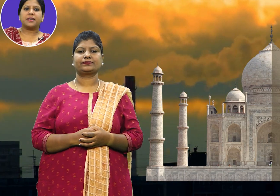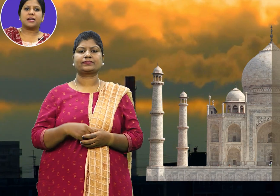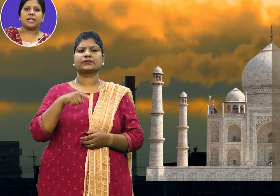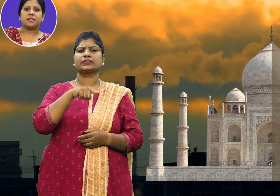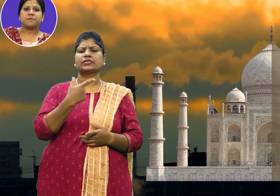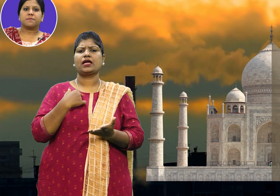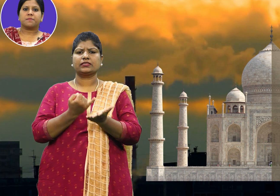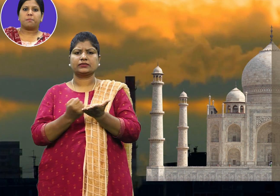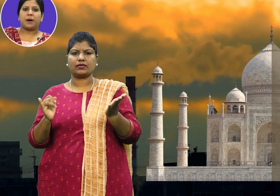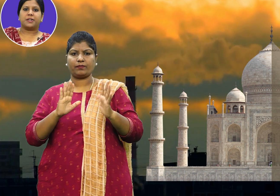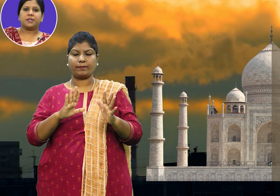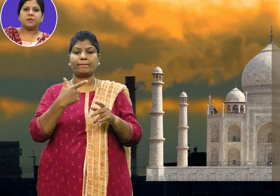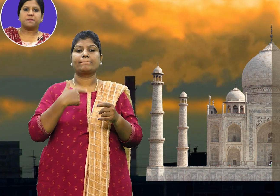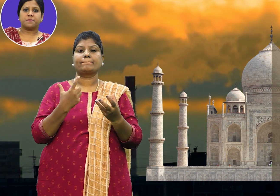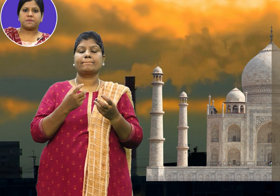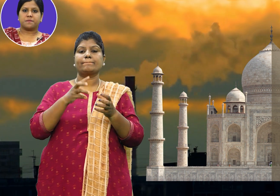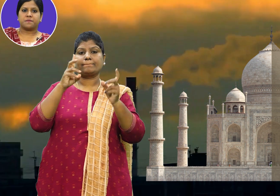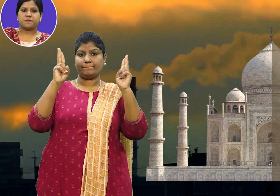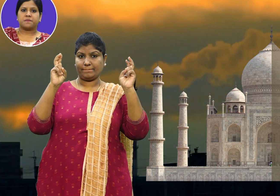Suspended particulate matter